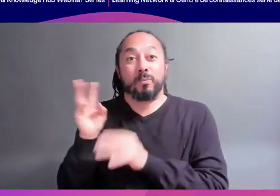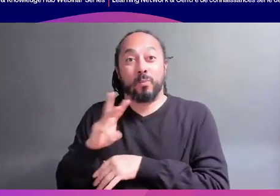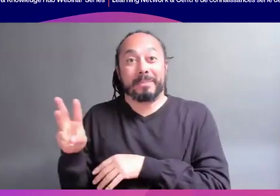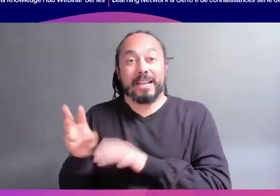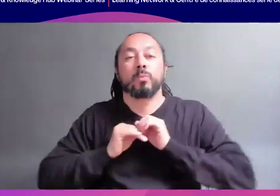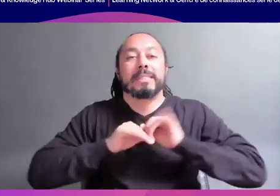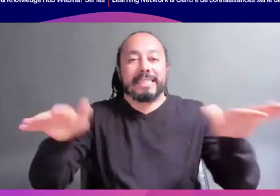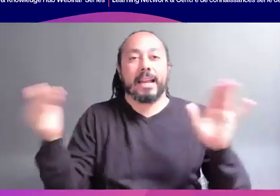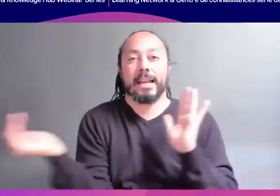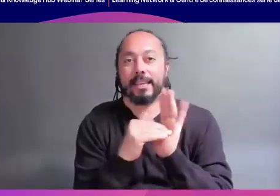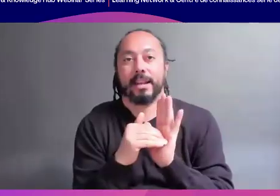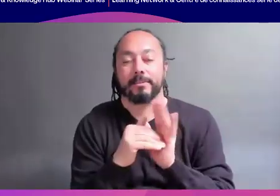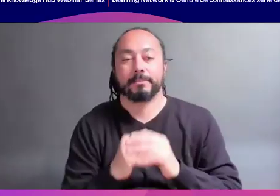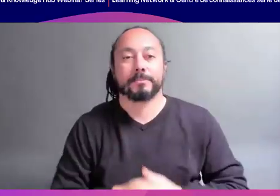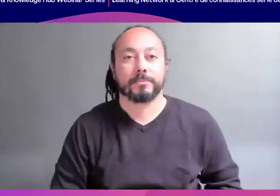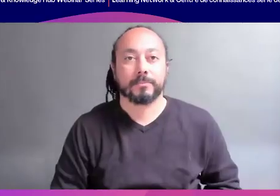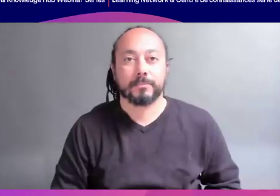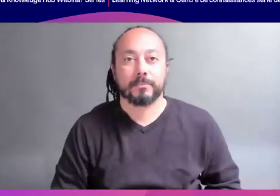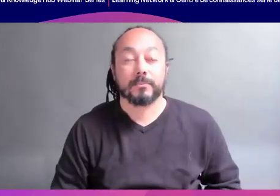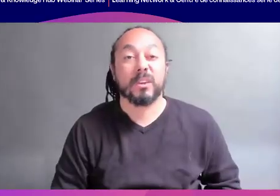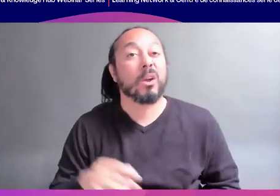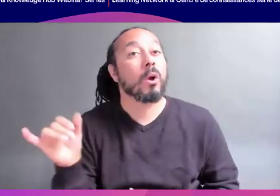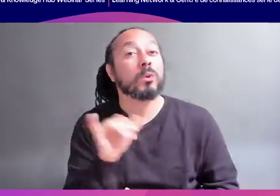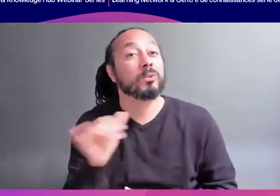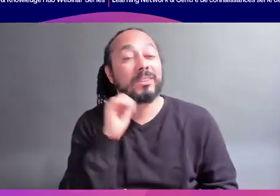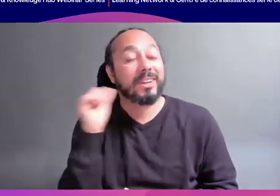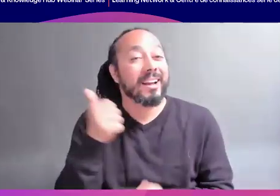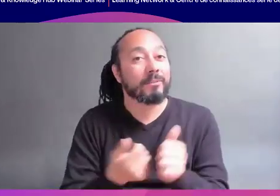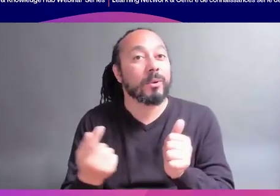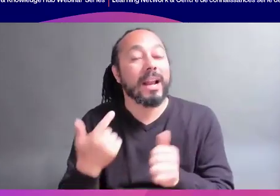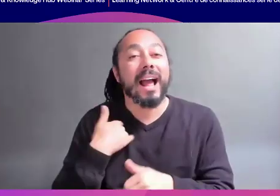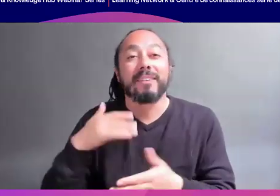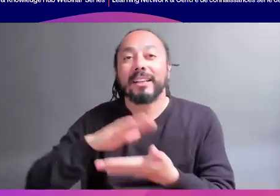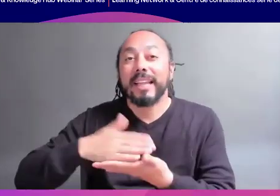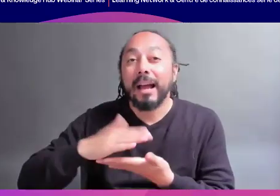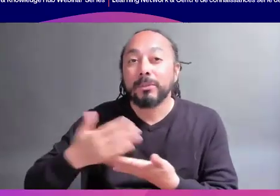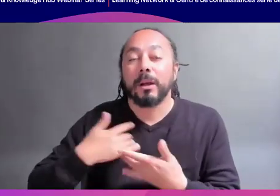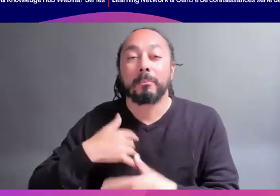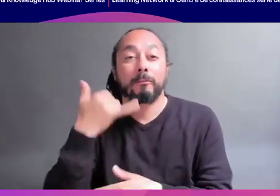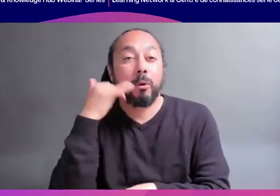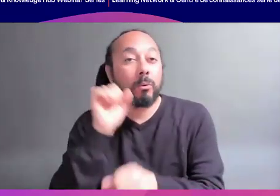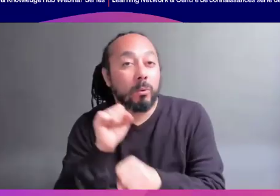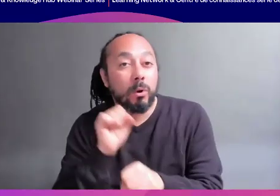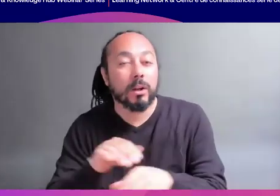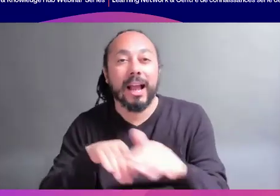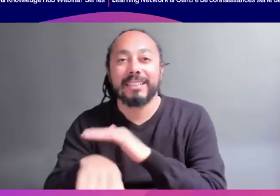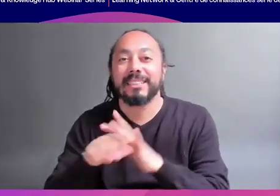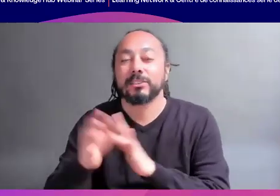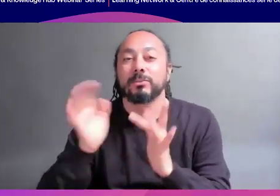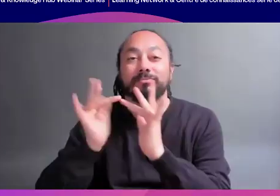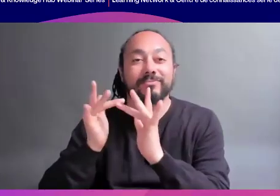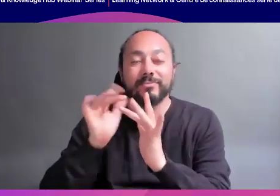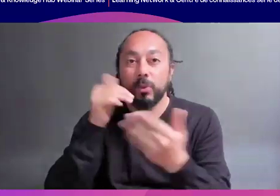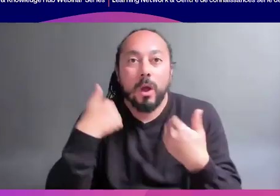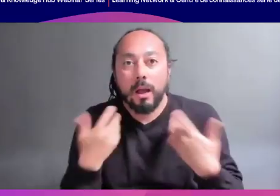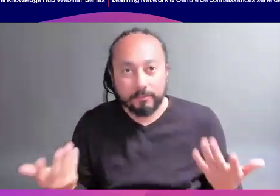we realize not everybody is going to have a laptop or a working phone or access to data. And so one of the things that we